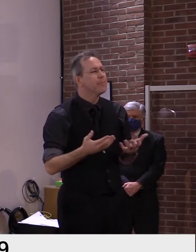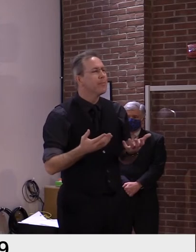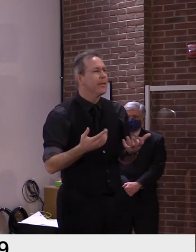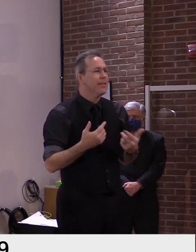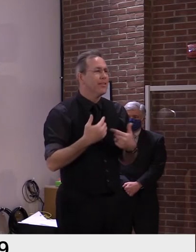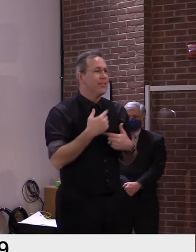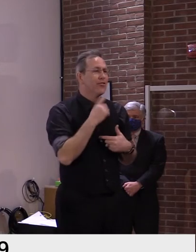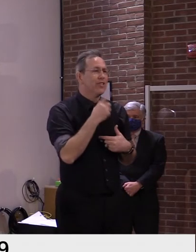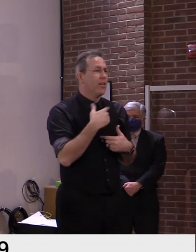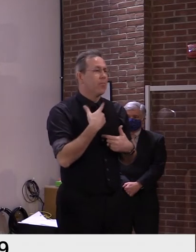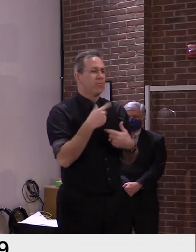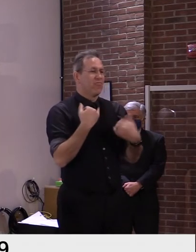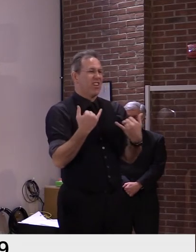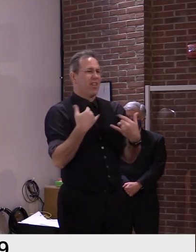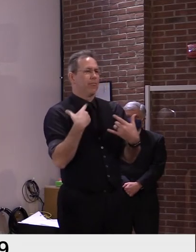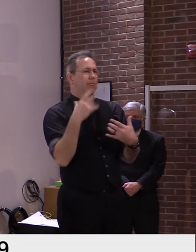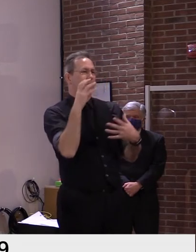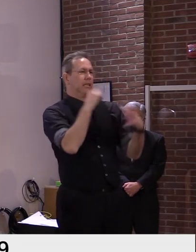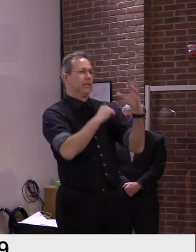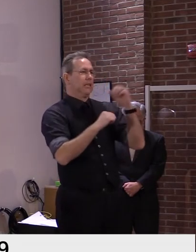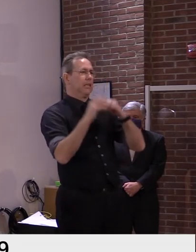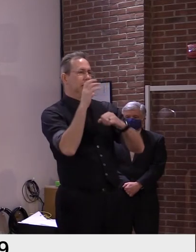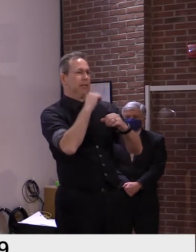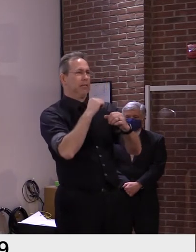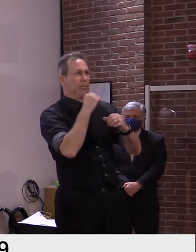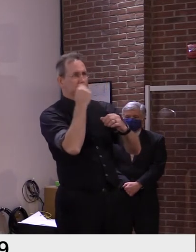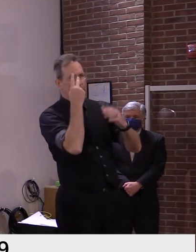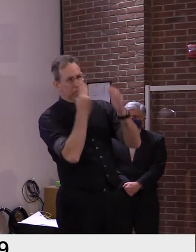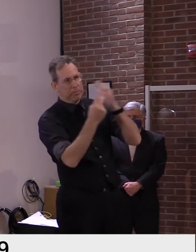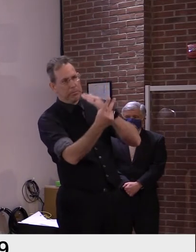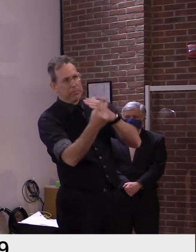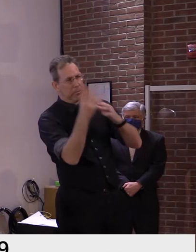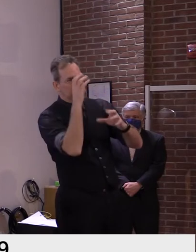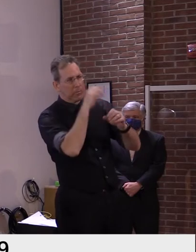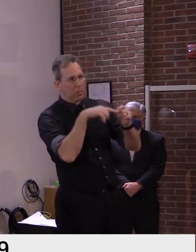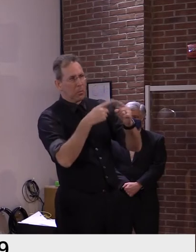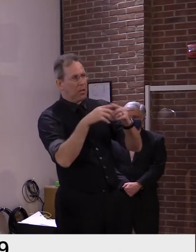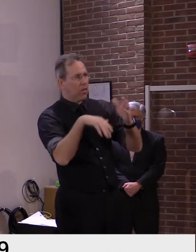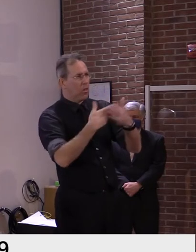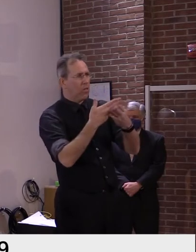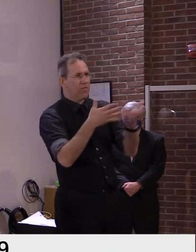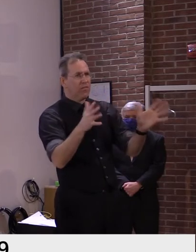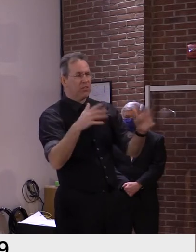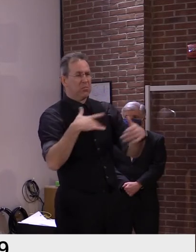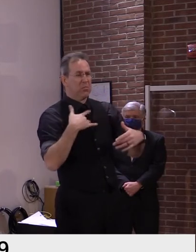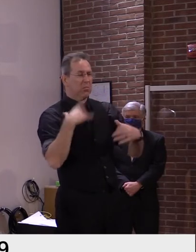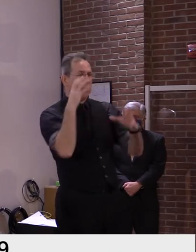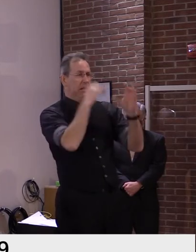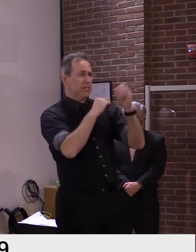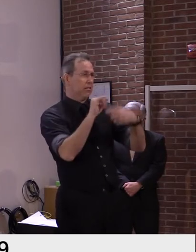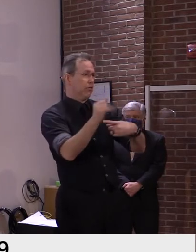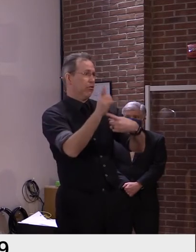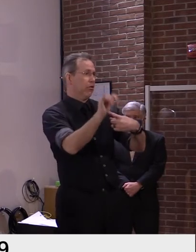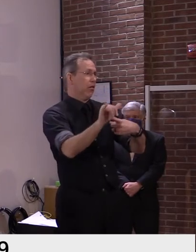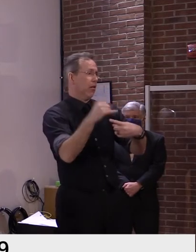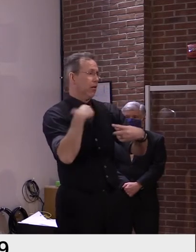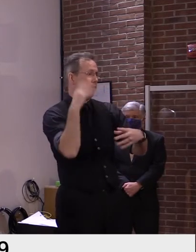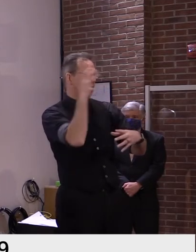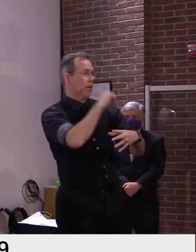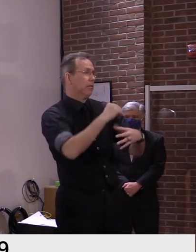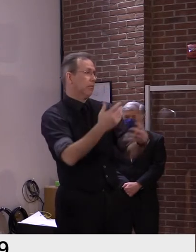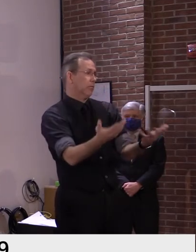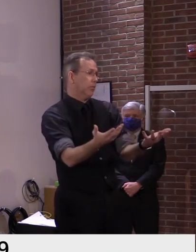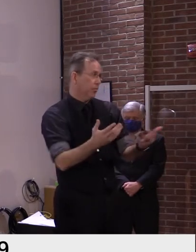of the amount of supply we're going to be receiving, but I would say, you know, mid-July,